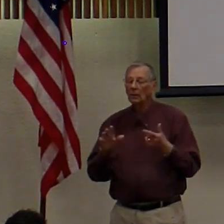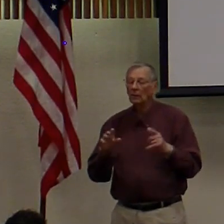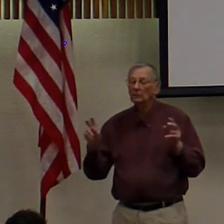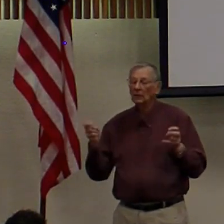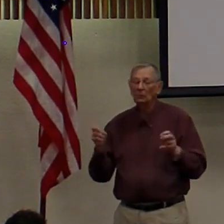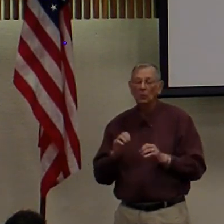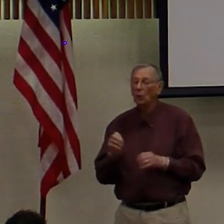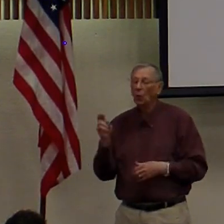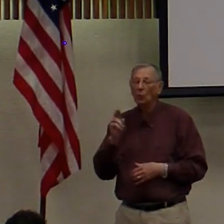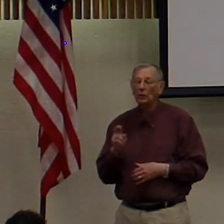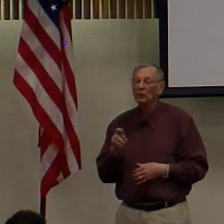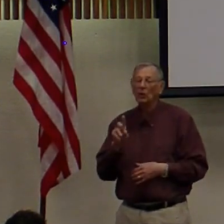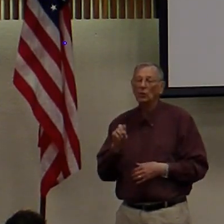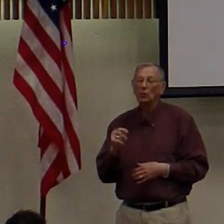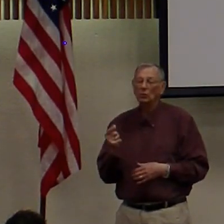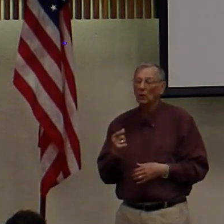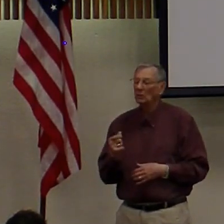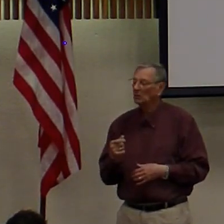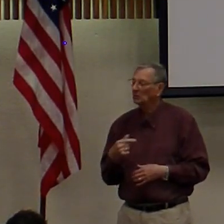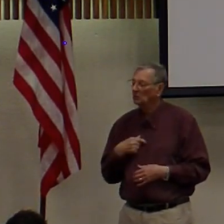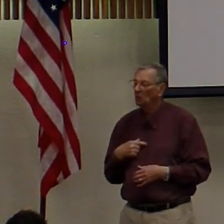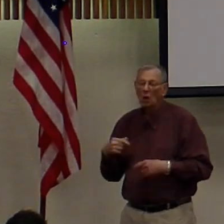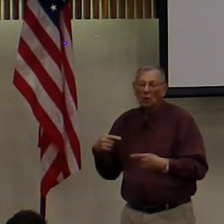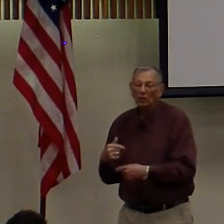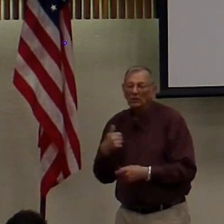There's no reason to do something